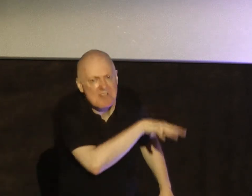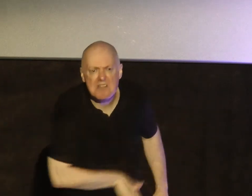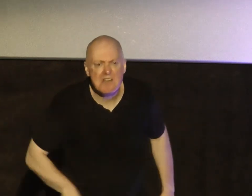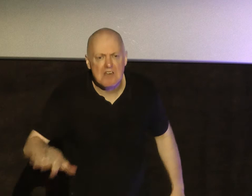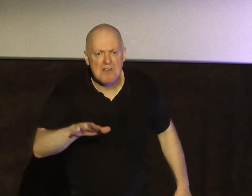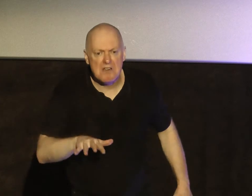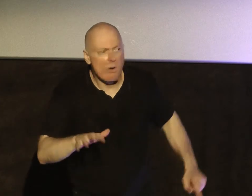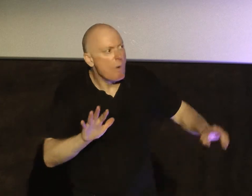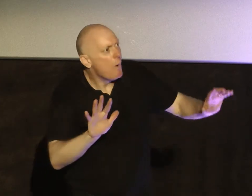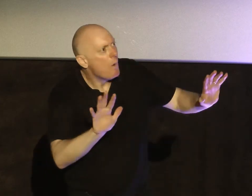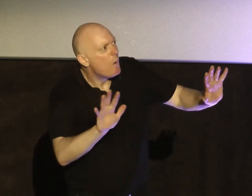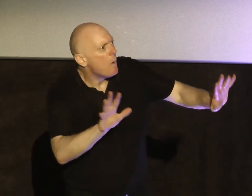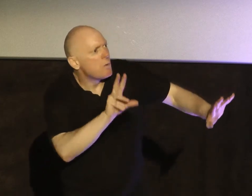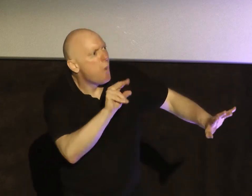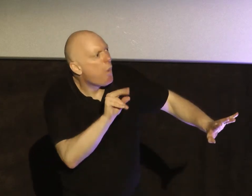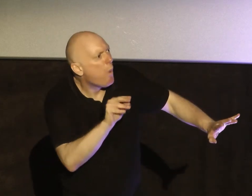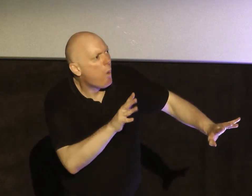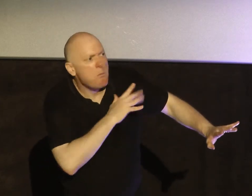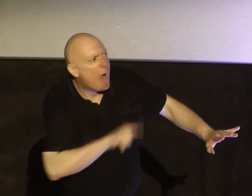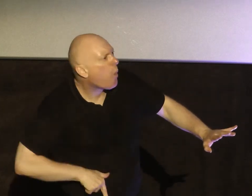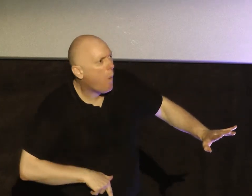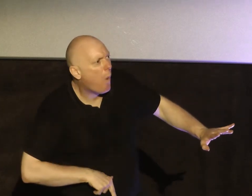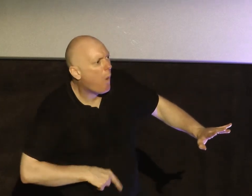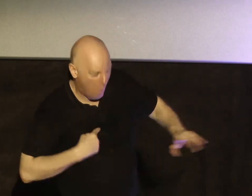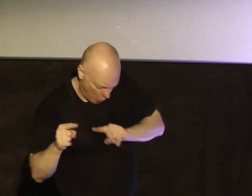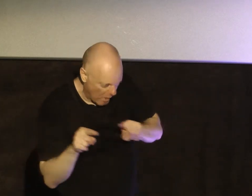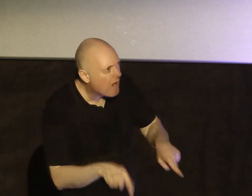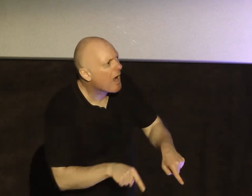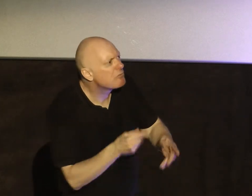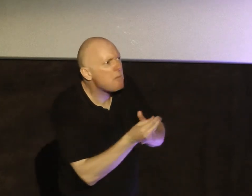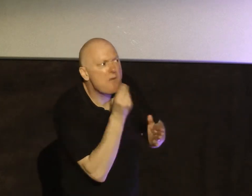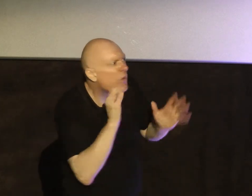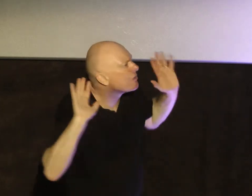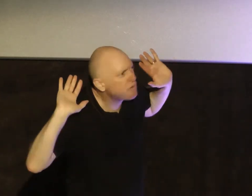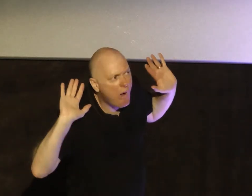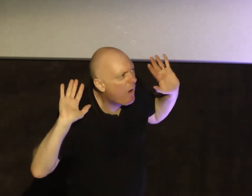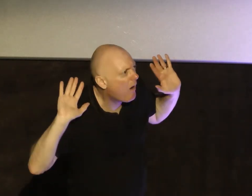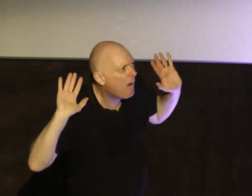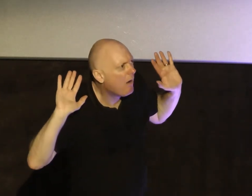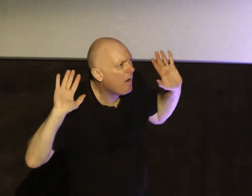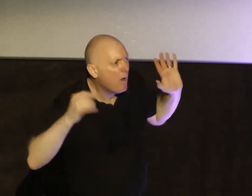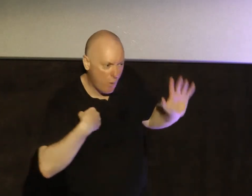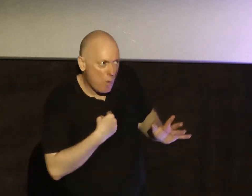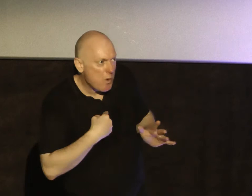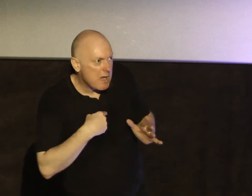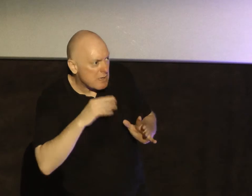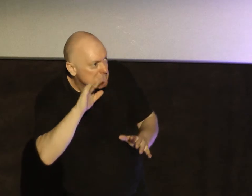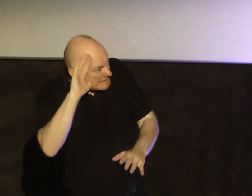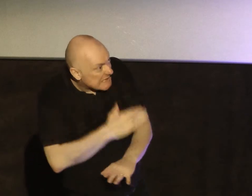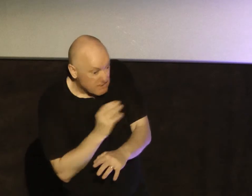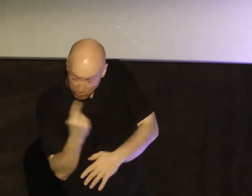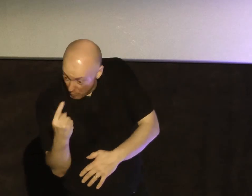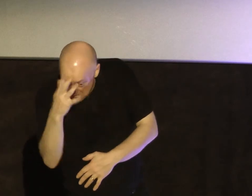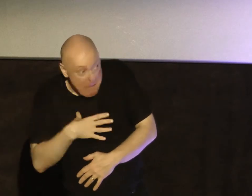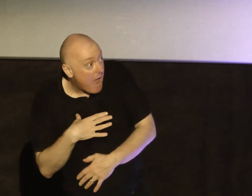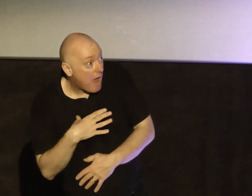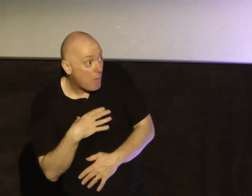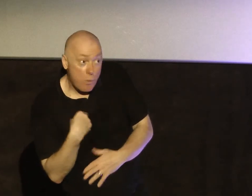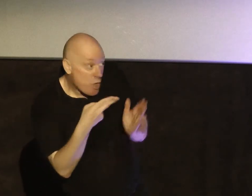They said to him, 'No, my lord, your servants have come to buy food. We are all the sons of one man. We are honest men. Your servants have never